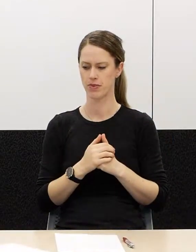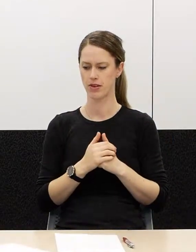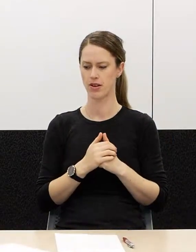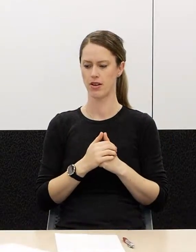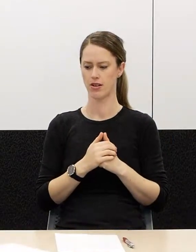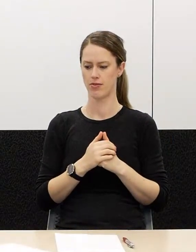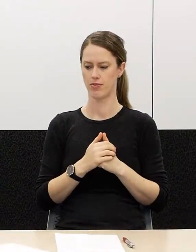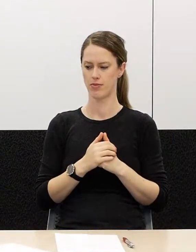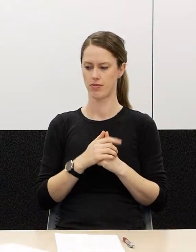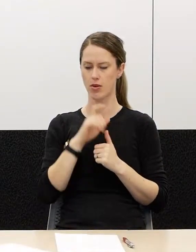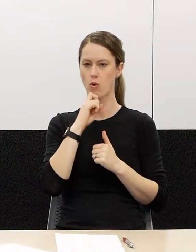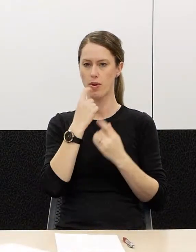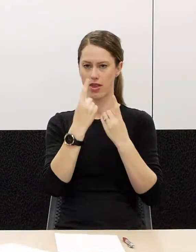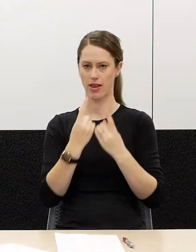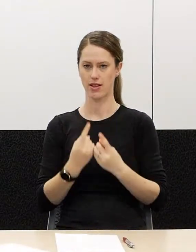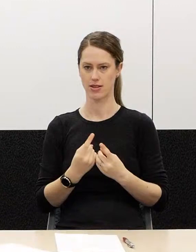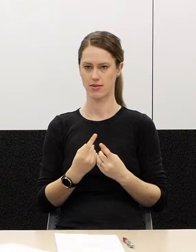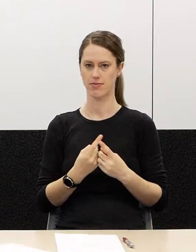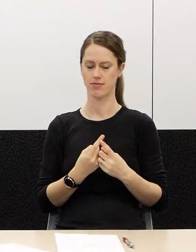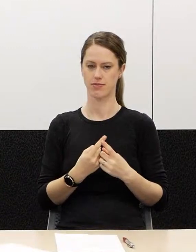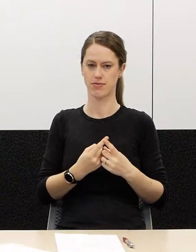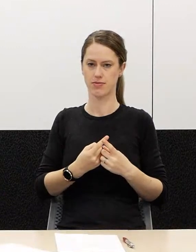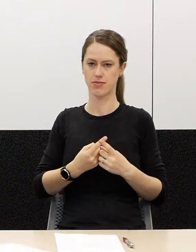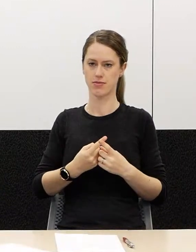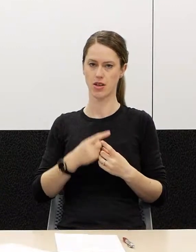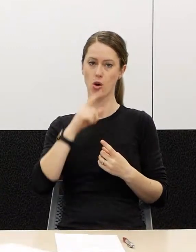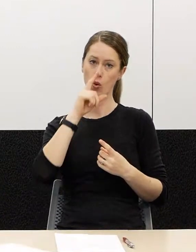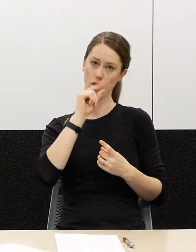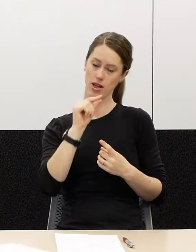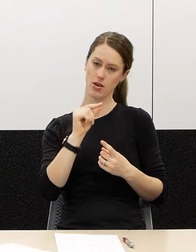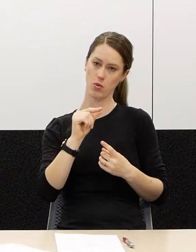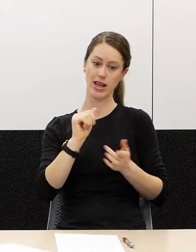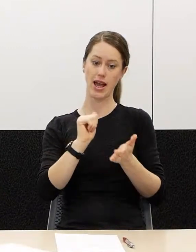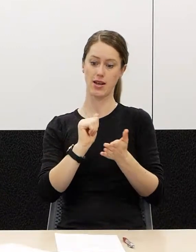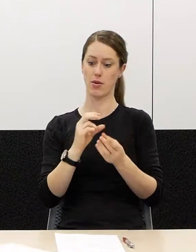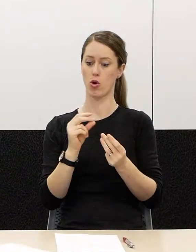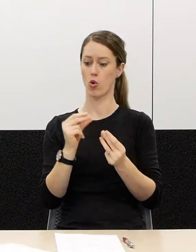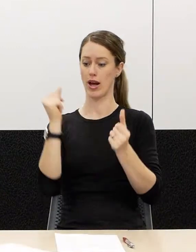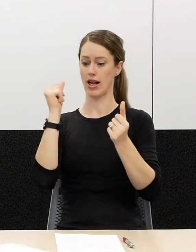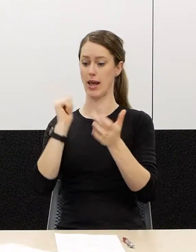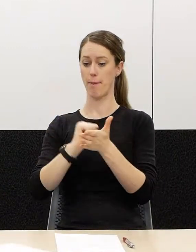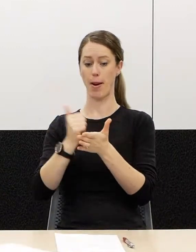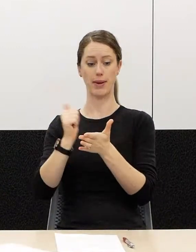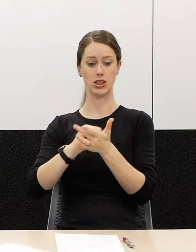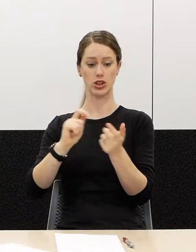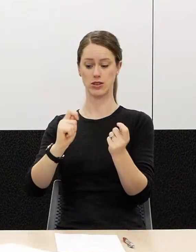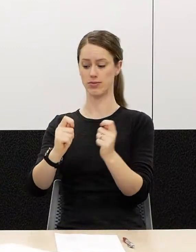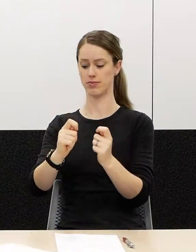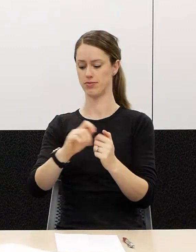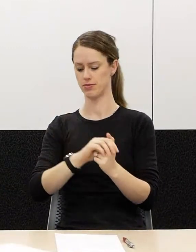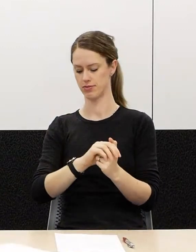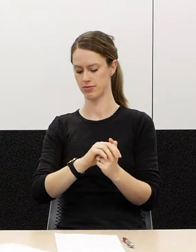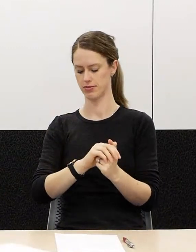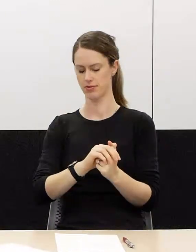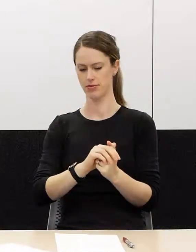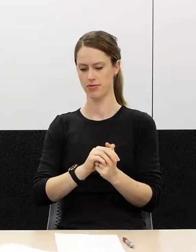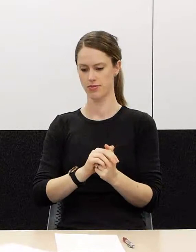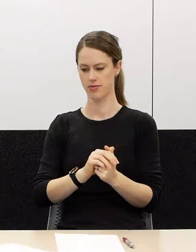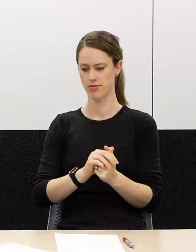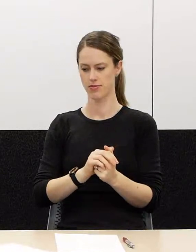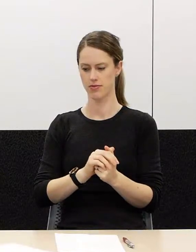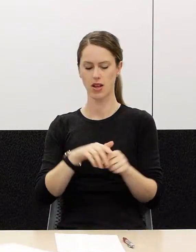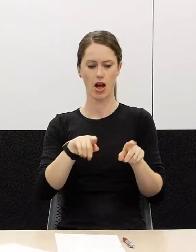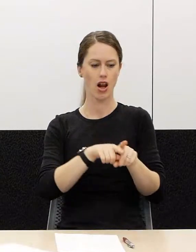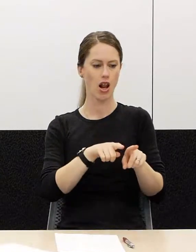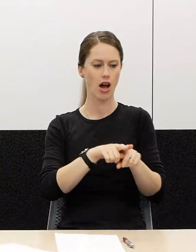some things that we can publish really quickly, and I think it's things like making available